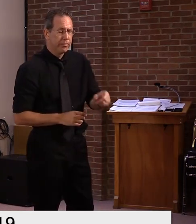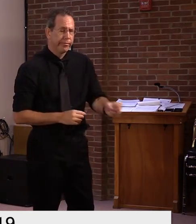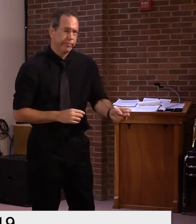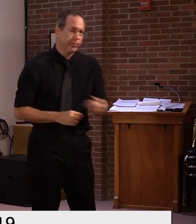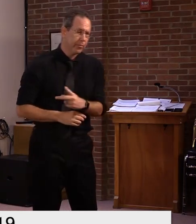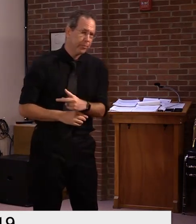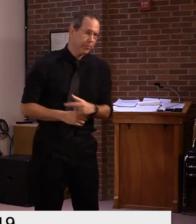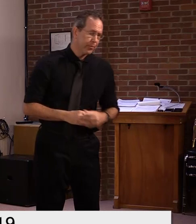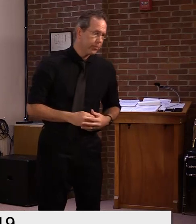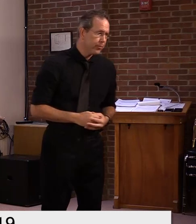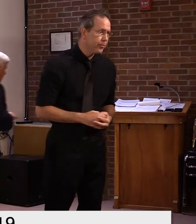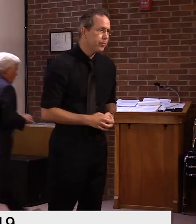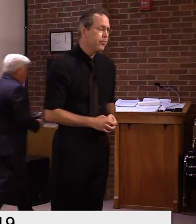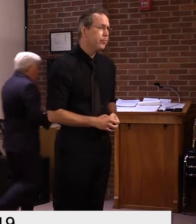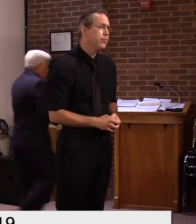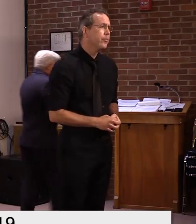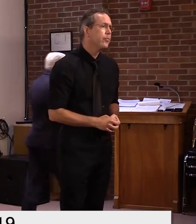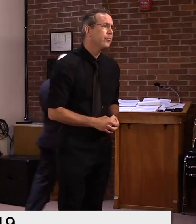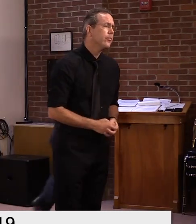Eric, Times Argus.